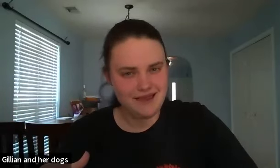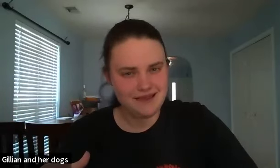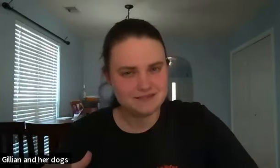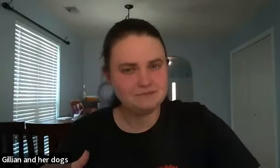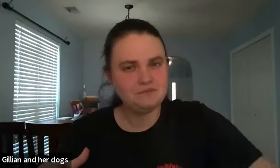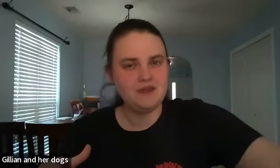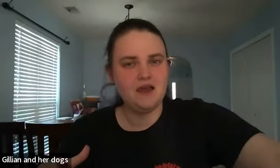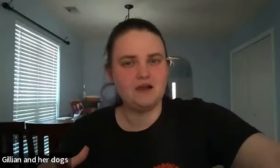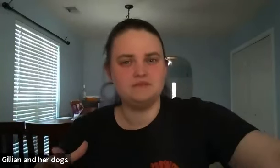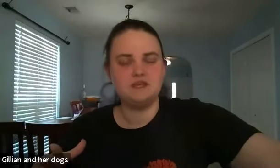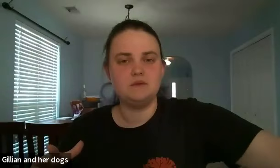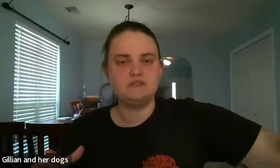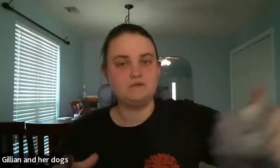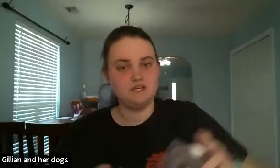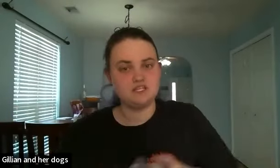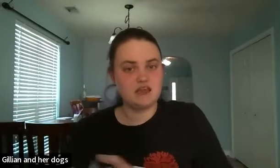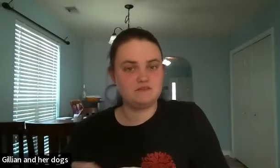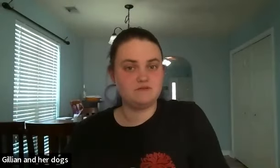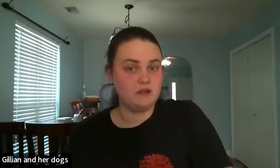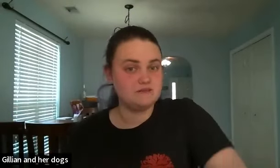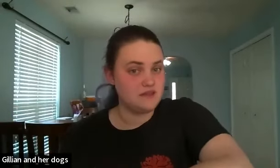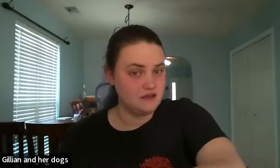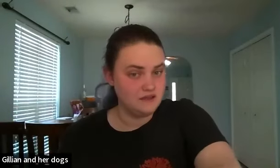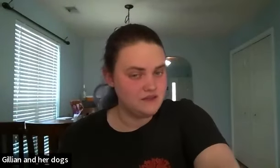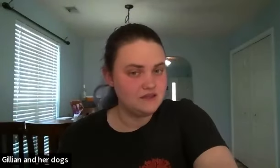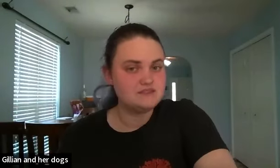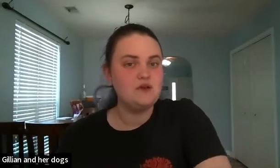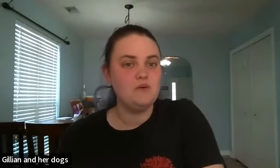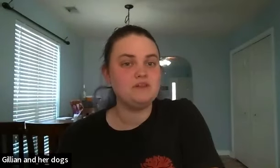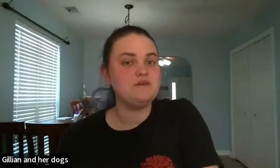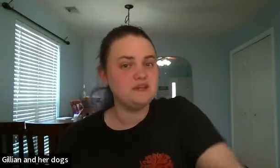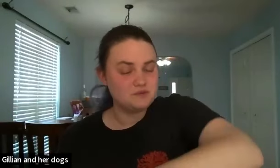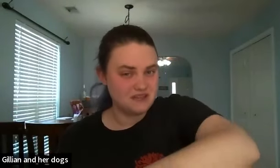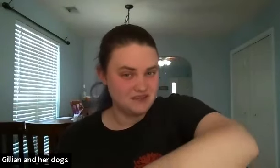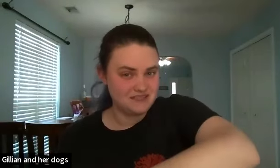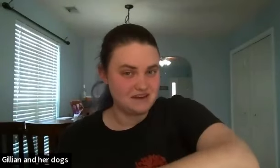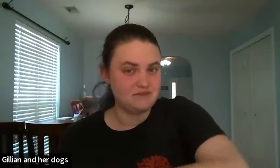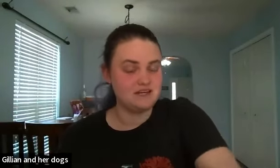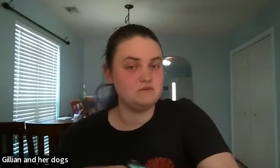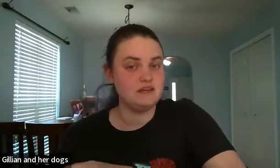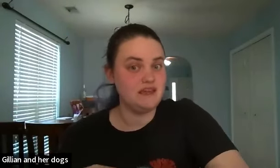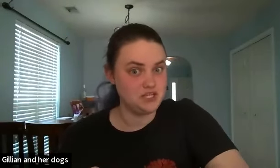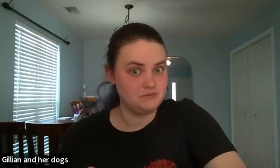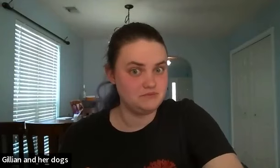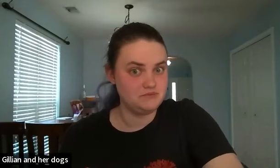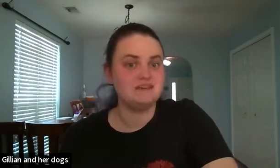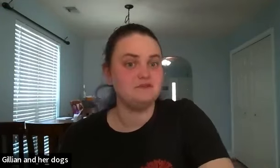dialects, some different regions have different ways of signing things. One of the biggest ones I think is kind of fun is the one ketchup, the sign for